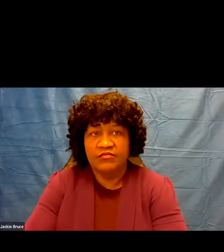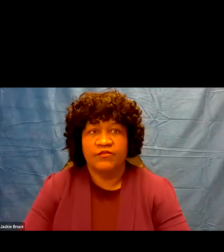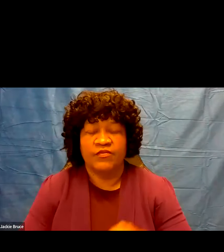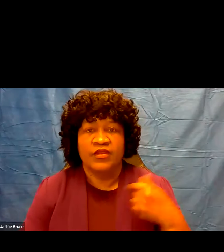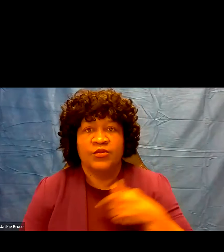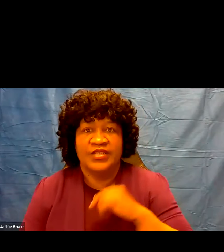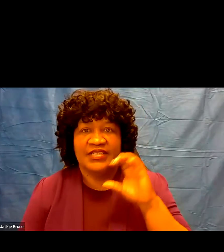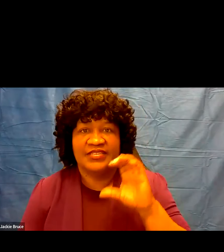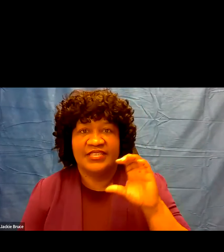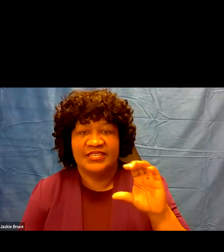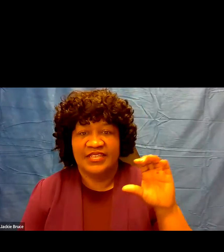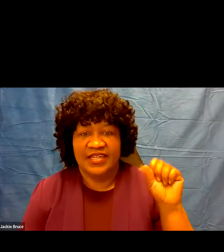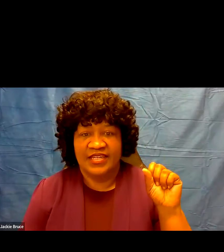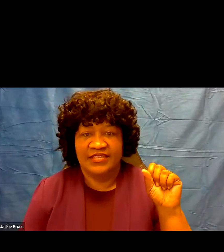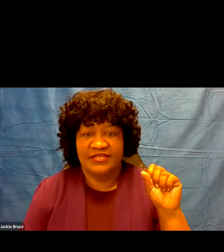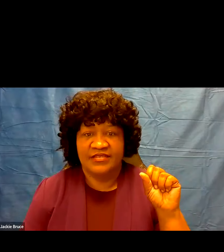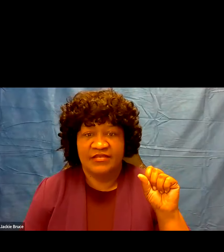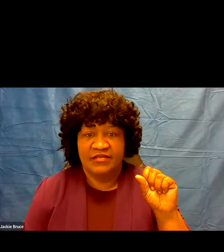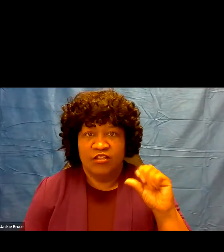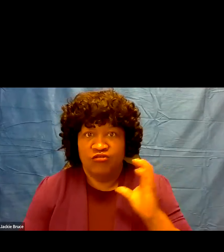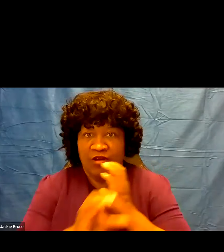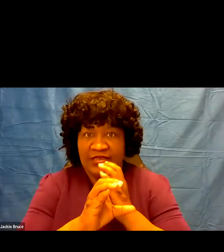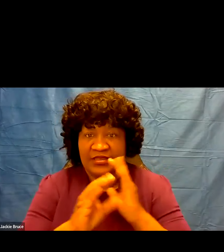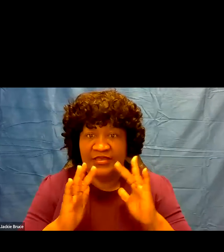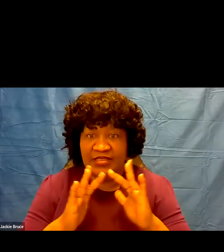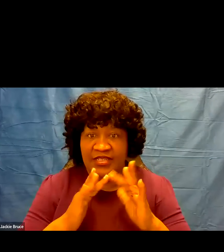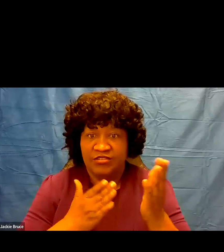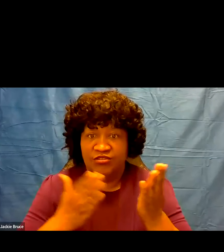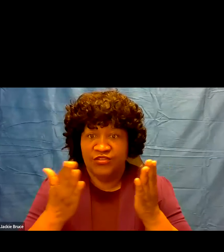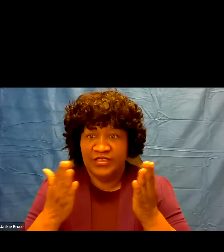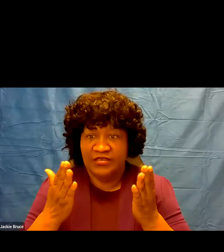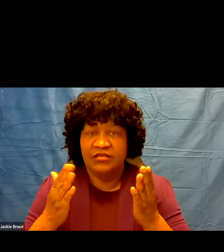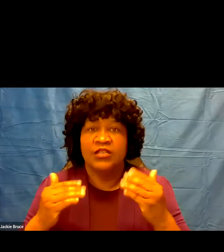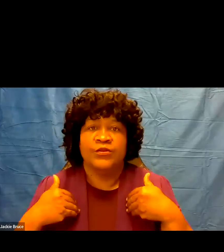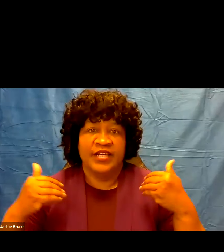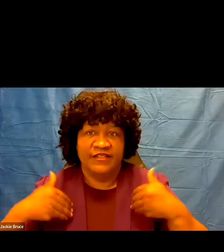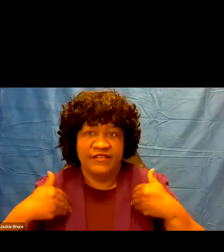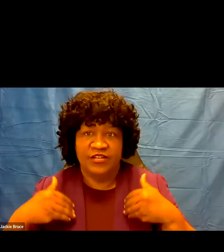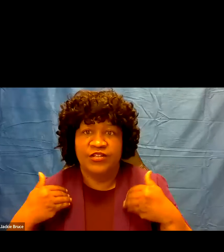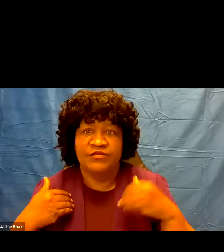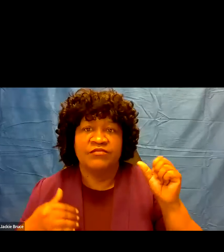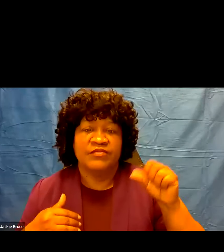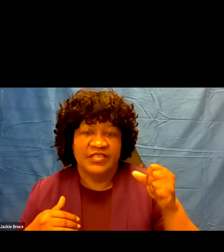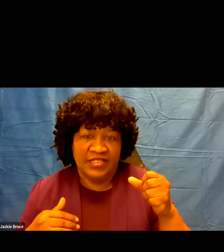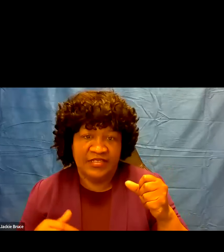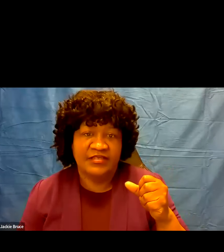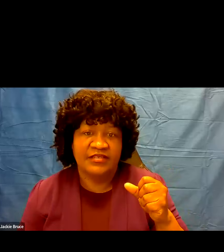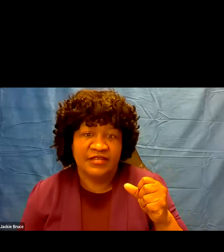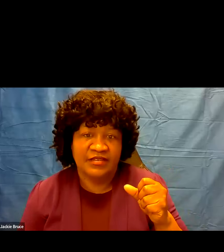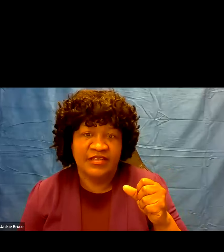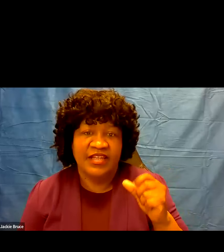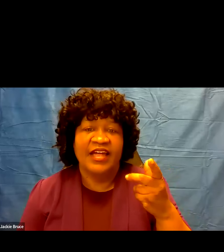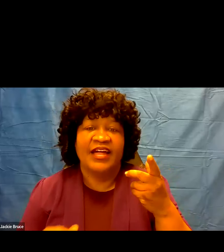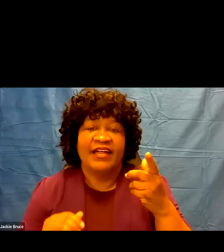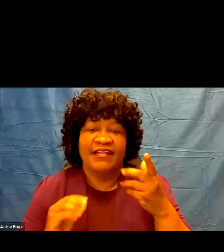CCS, Crisis Connection Services, is that right? Is that acronym? Have the youth mobile Catholic Community Services, Jamie. Catholic